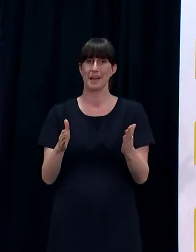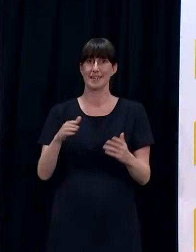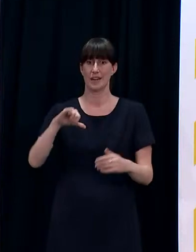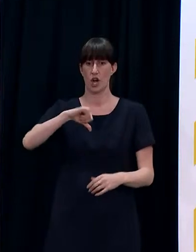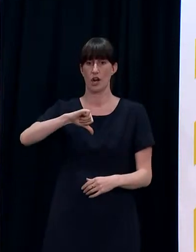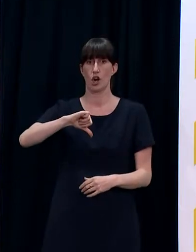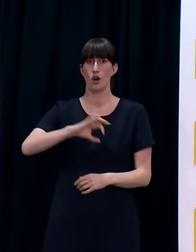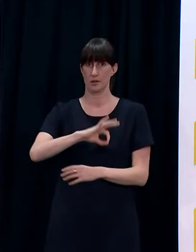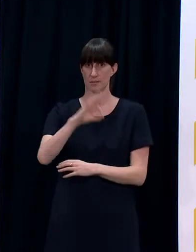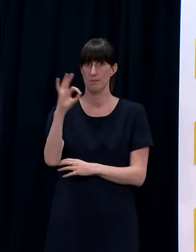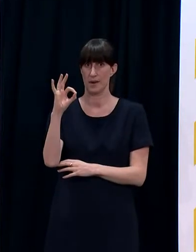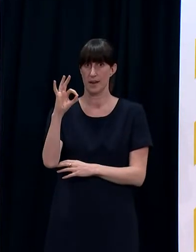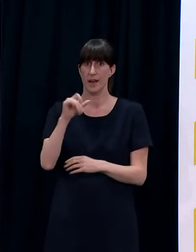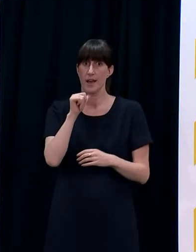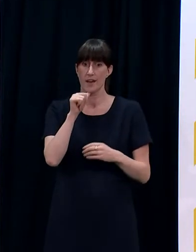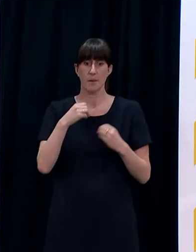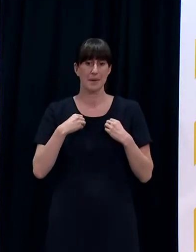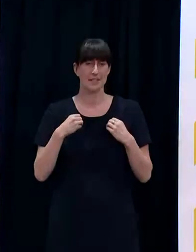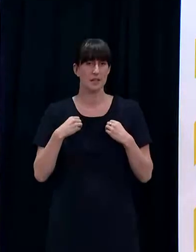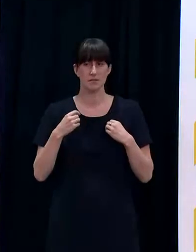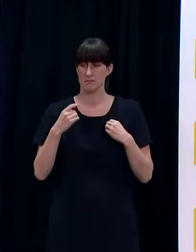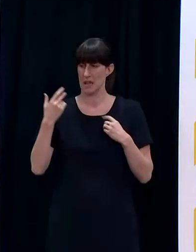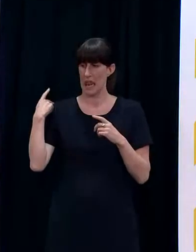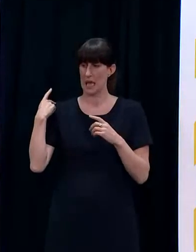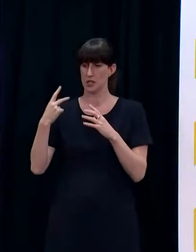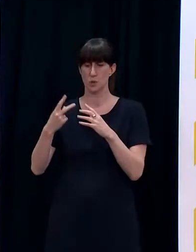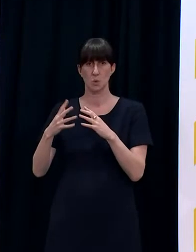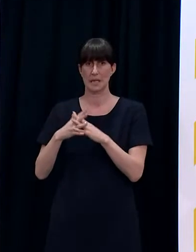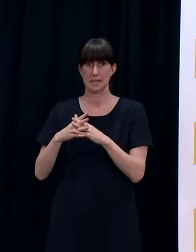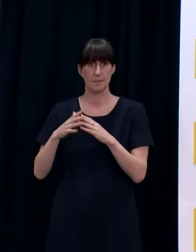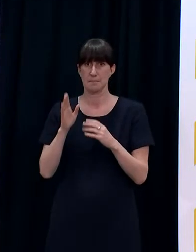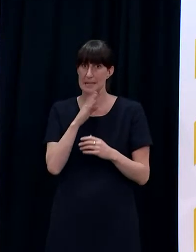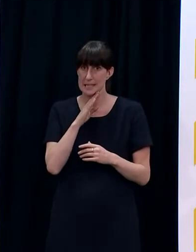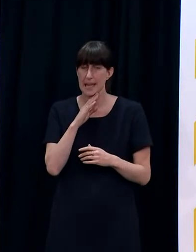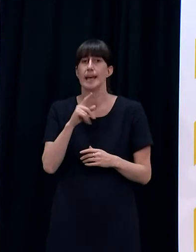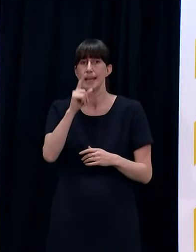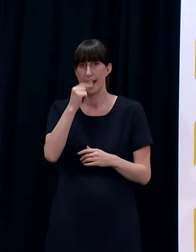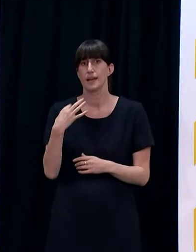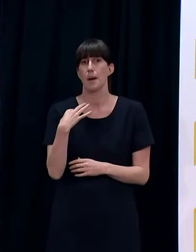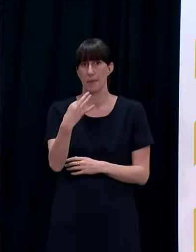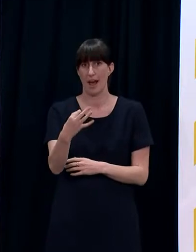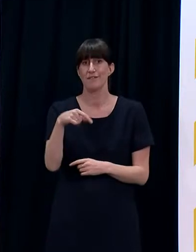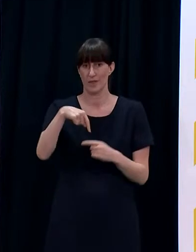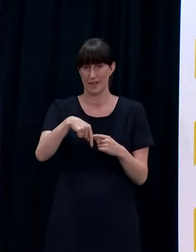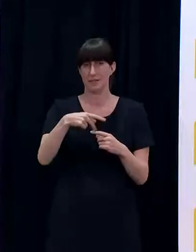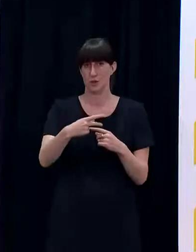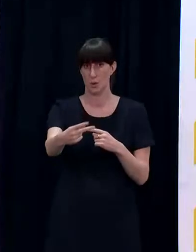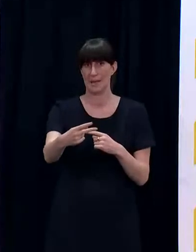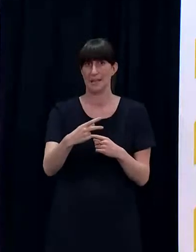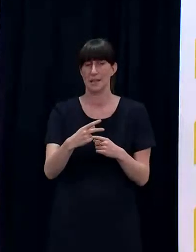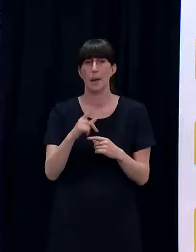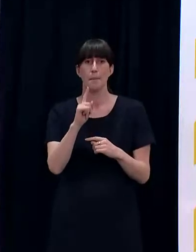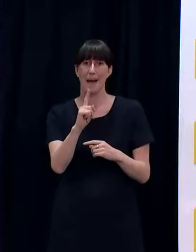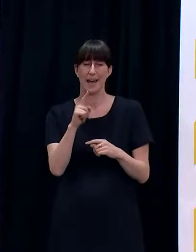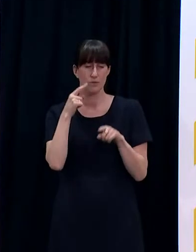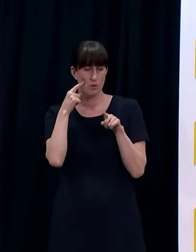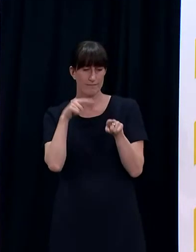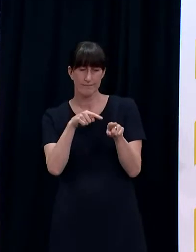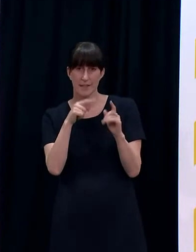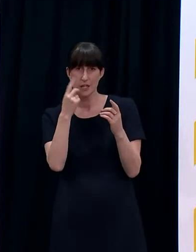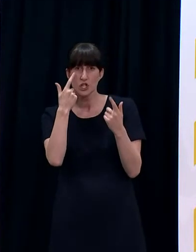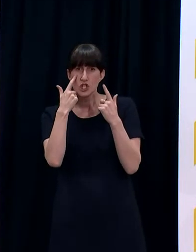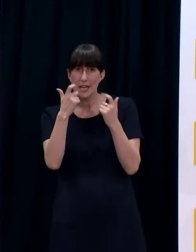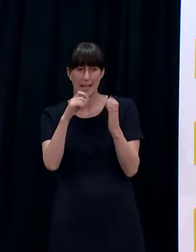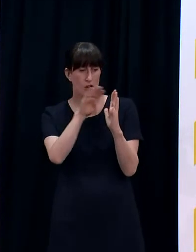morning. Businesses that didn't apply for the initial wage subsidy are able to apply for this one. The criteria is the same for